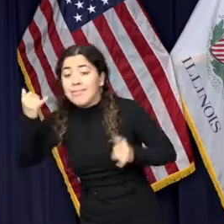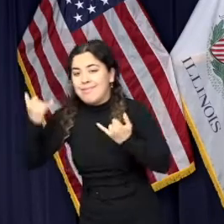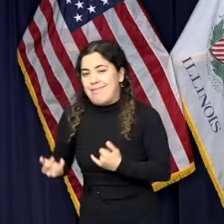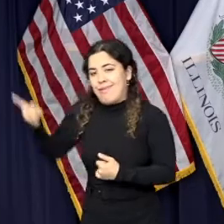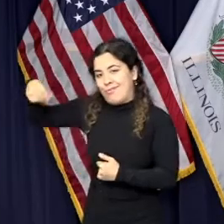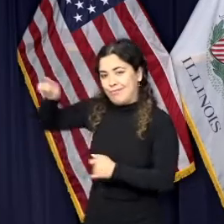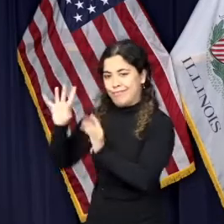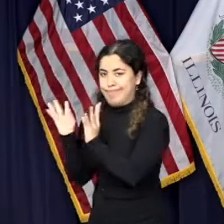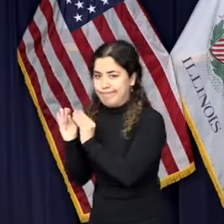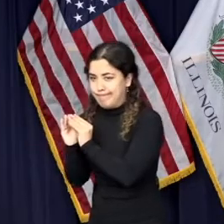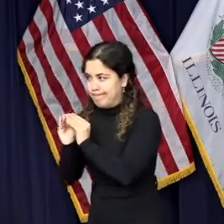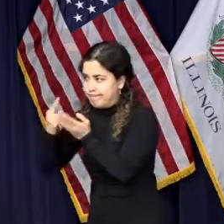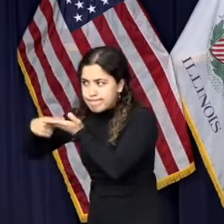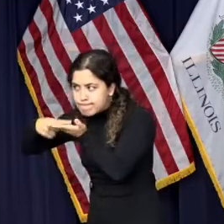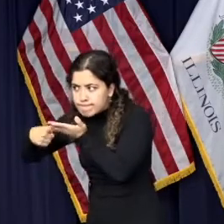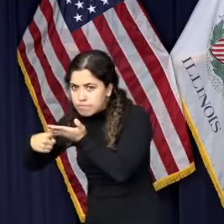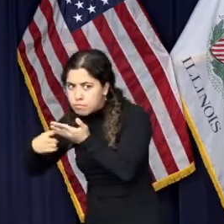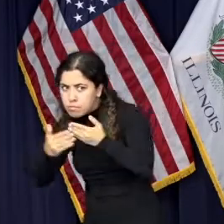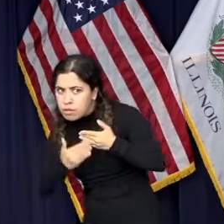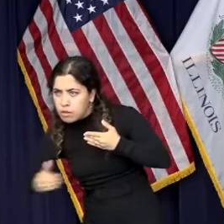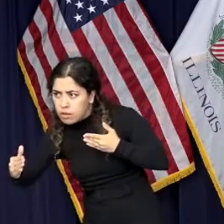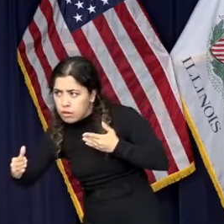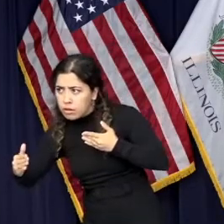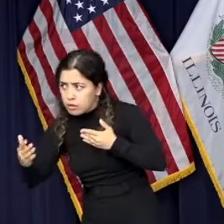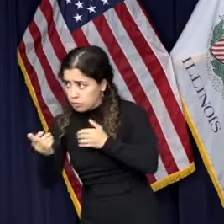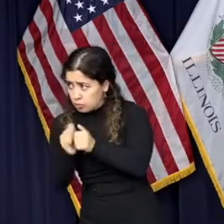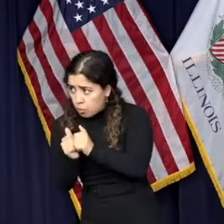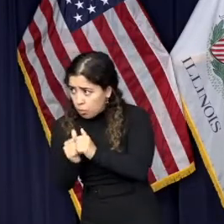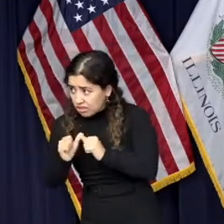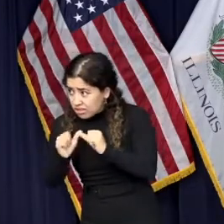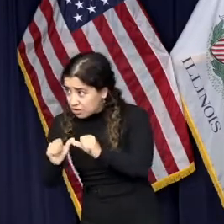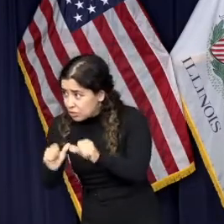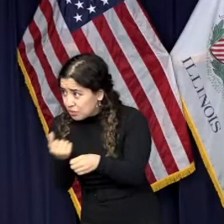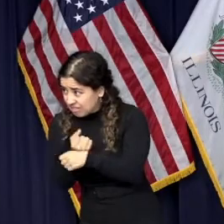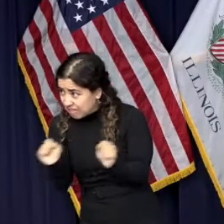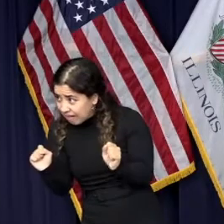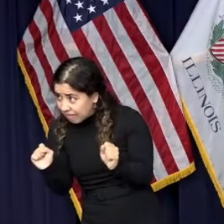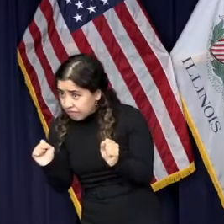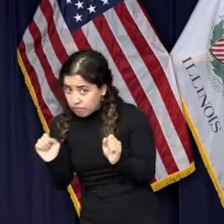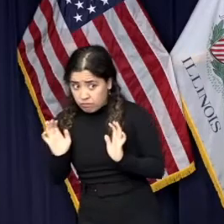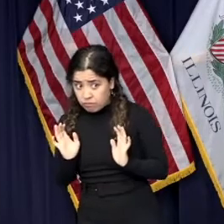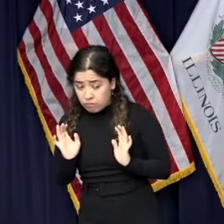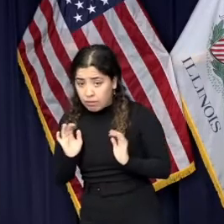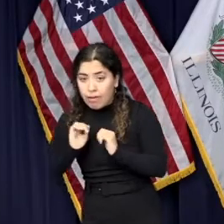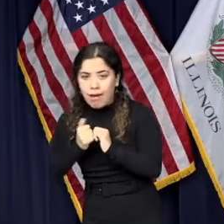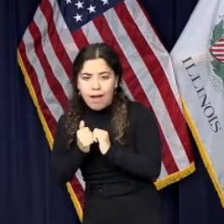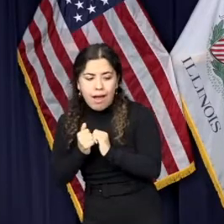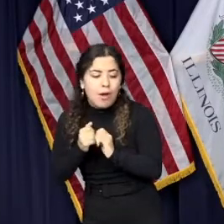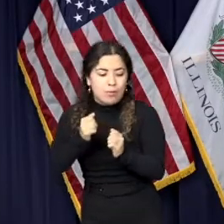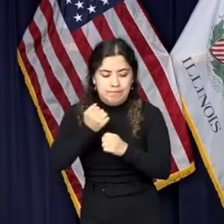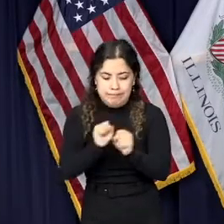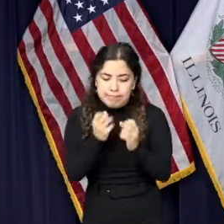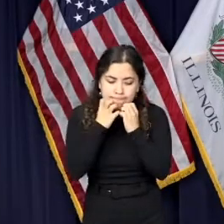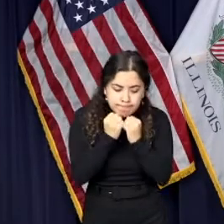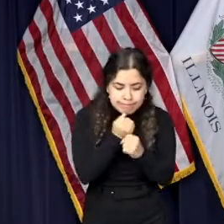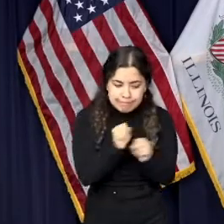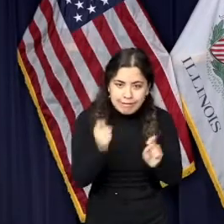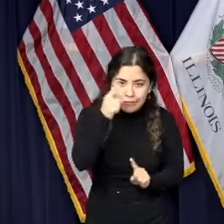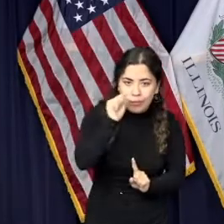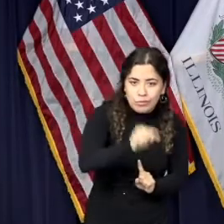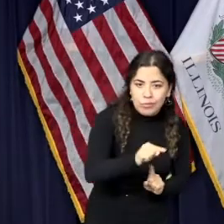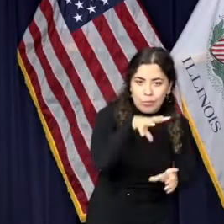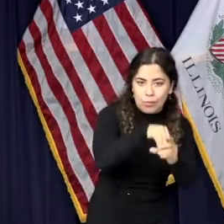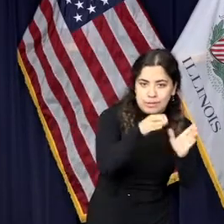how fall sports should move forward in a way that is safe as possible for its participants. I commend